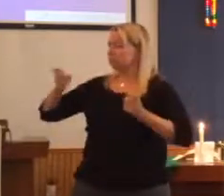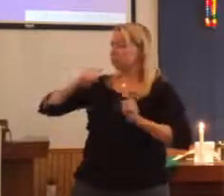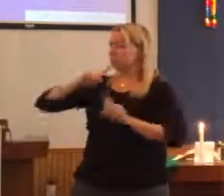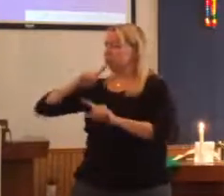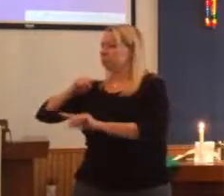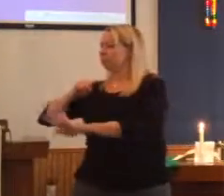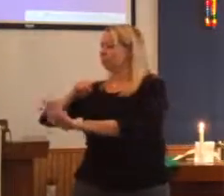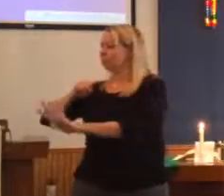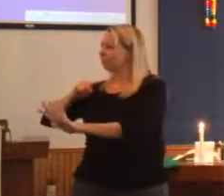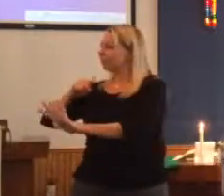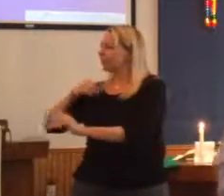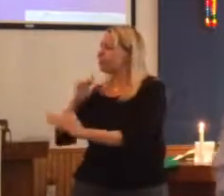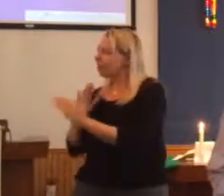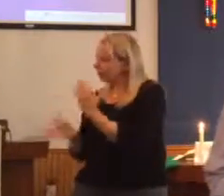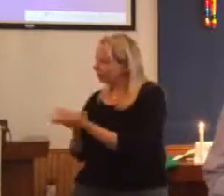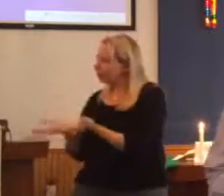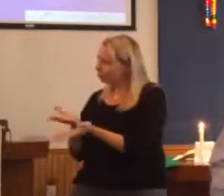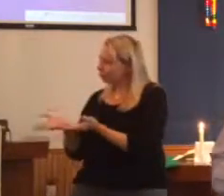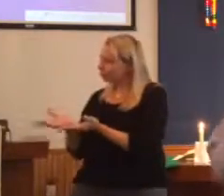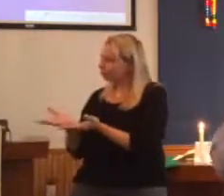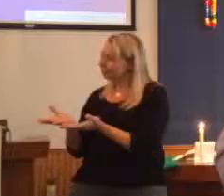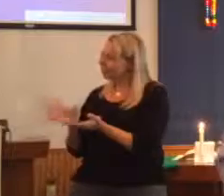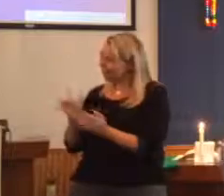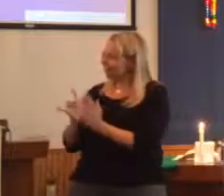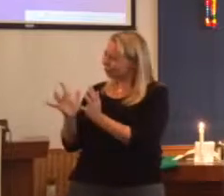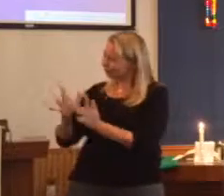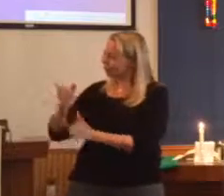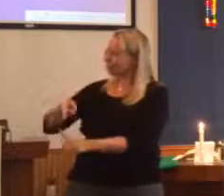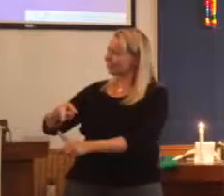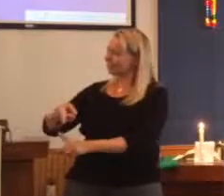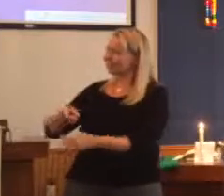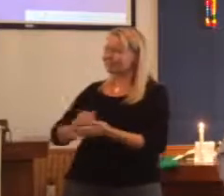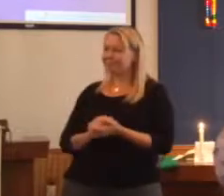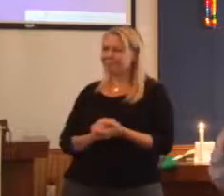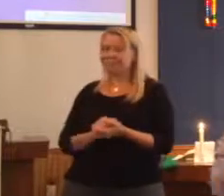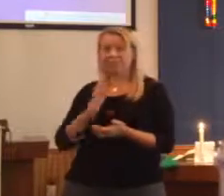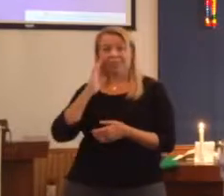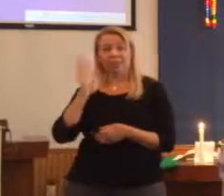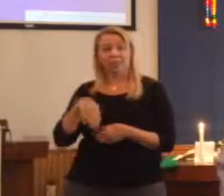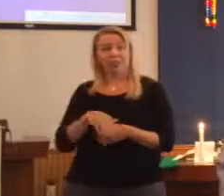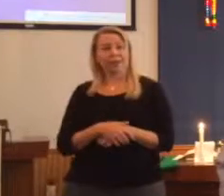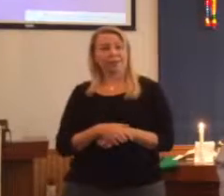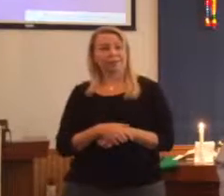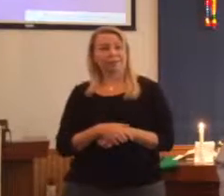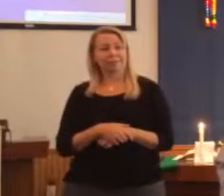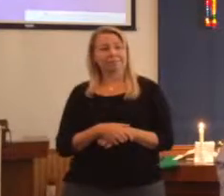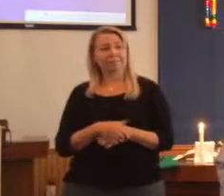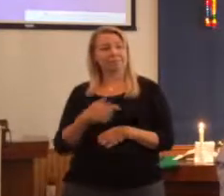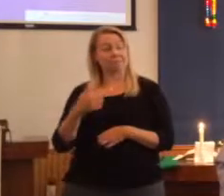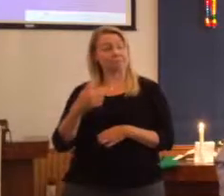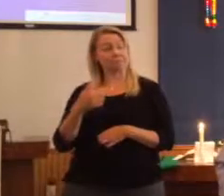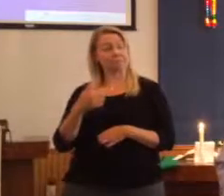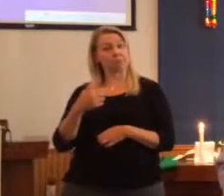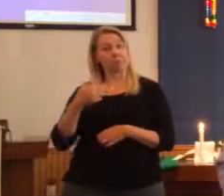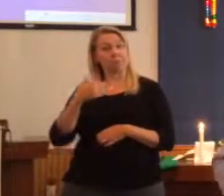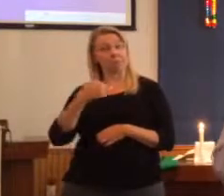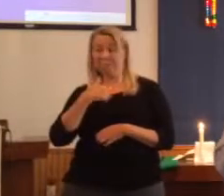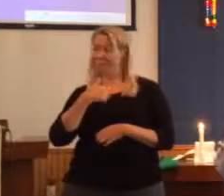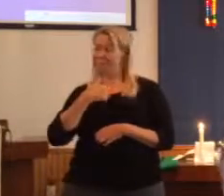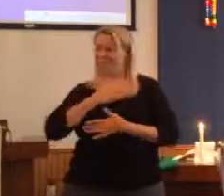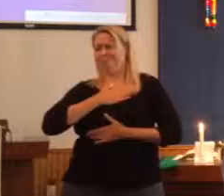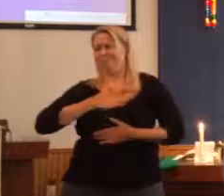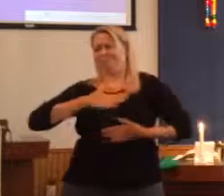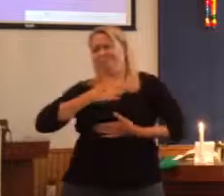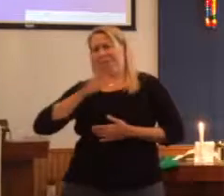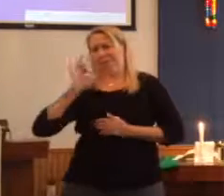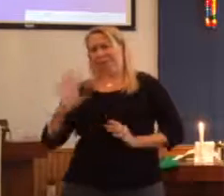me several years ago that the beautiful thing about pastoring a church is that to